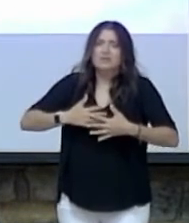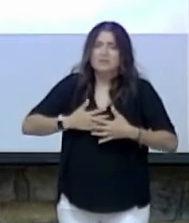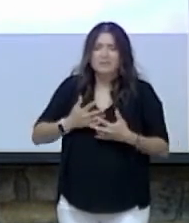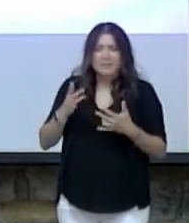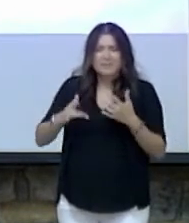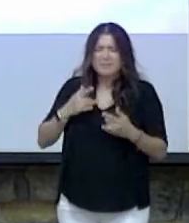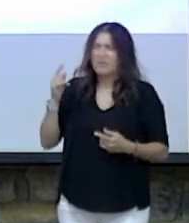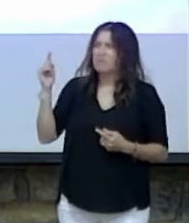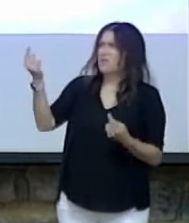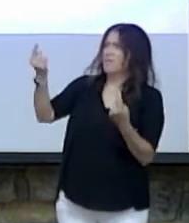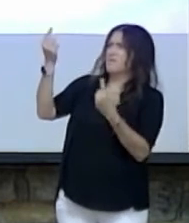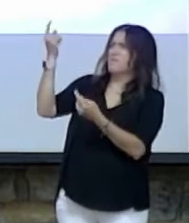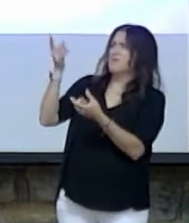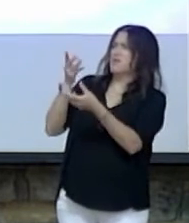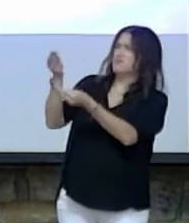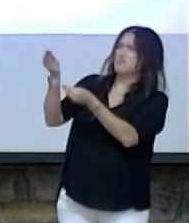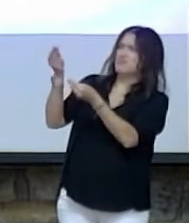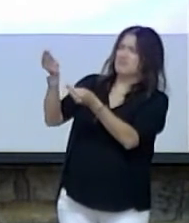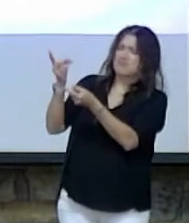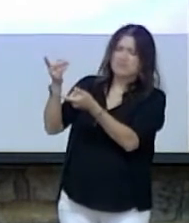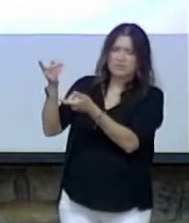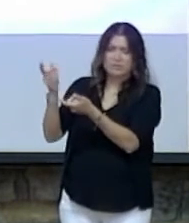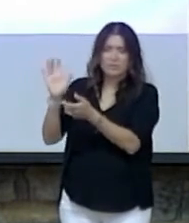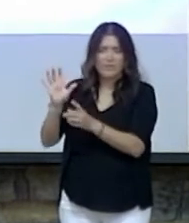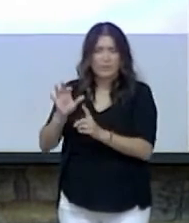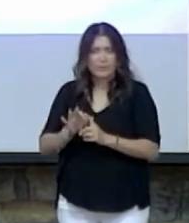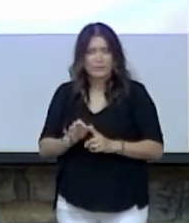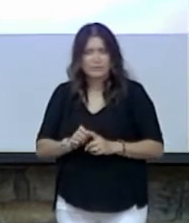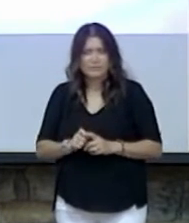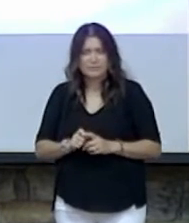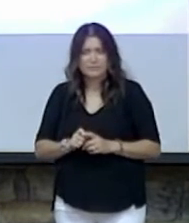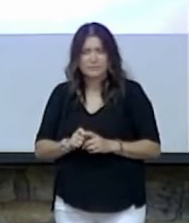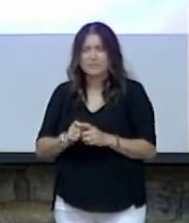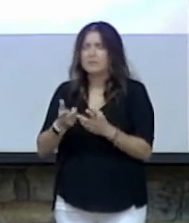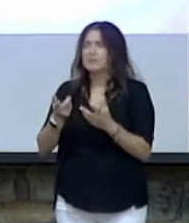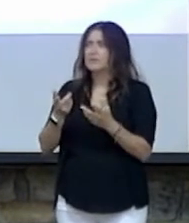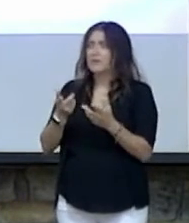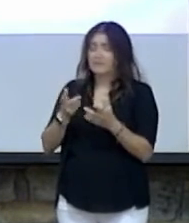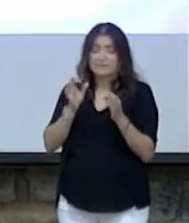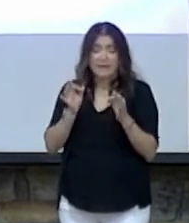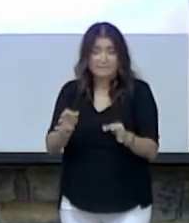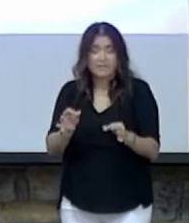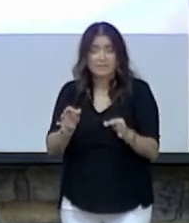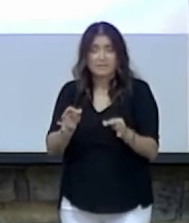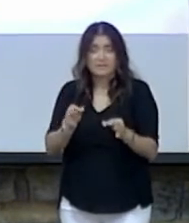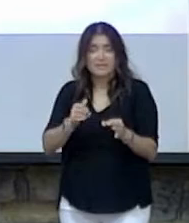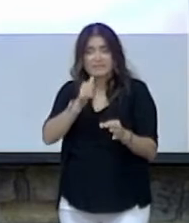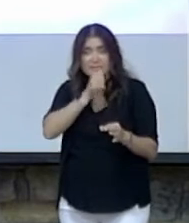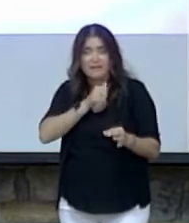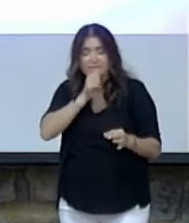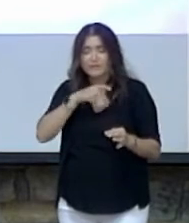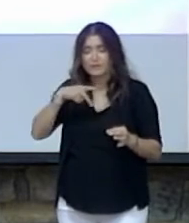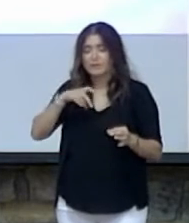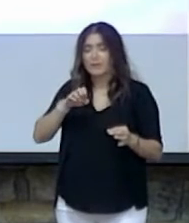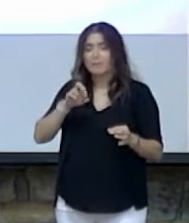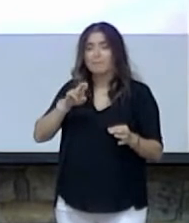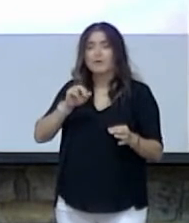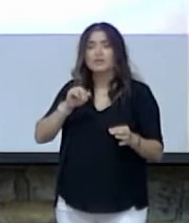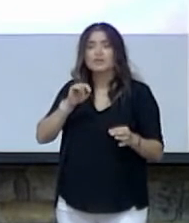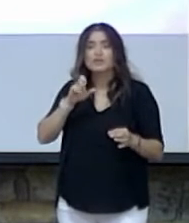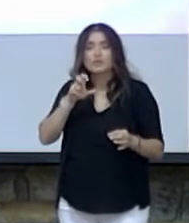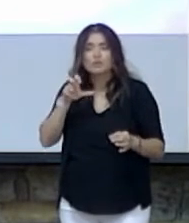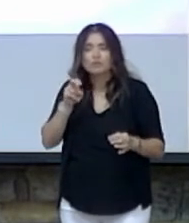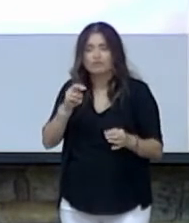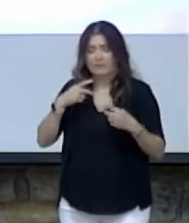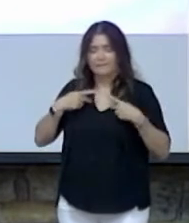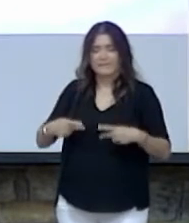him with their words. He certainly suffered persecution physically. He was flogged to the point